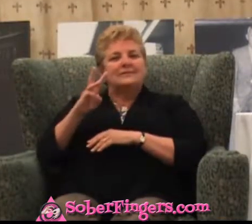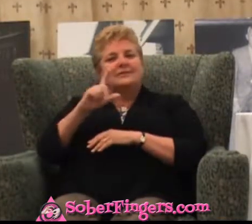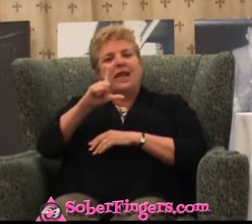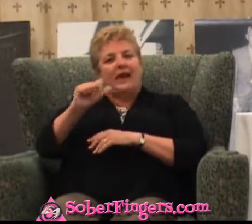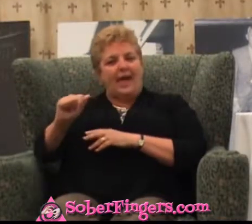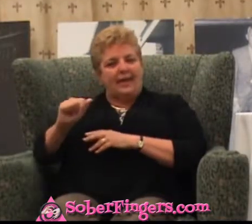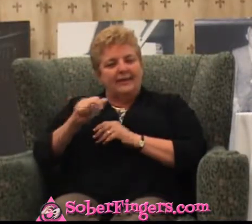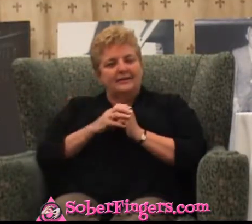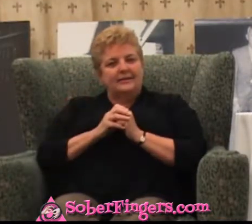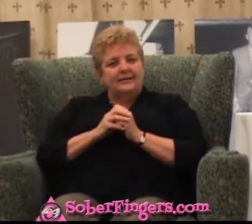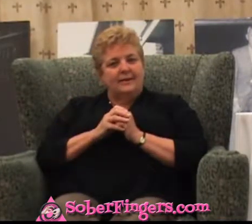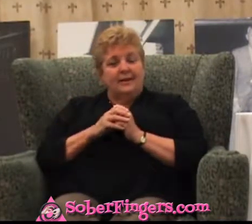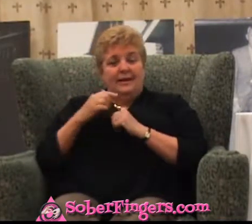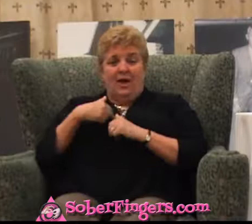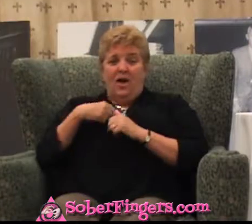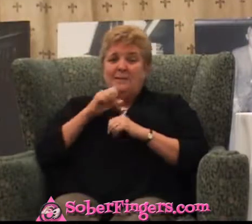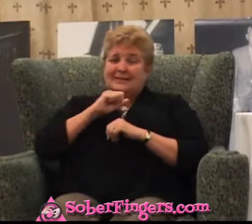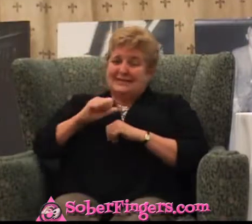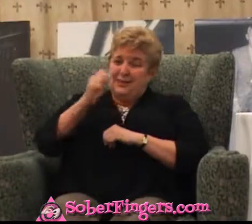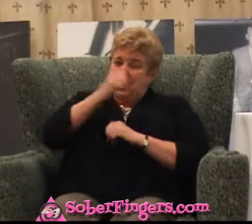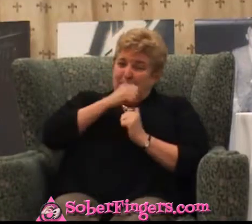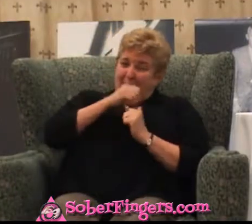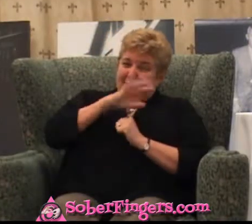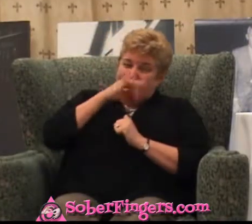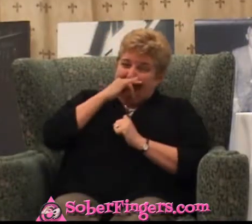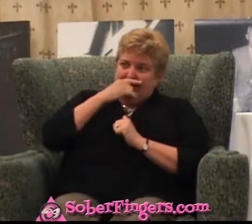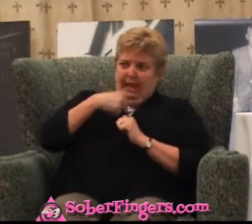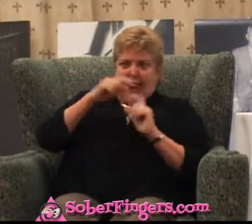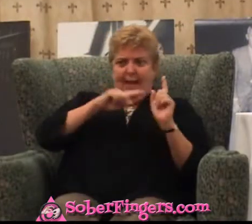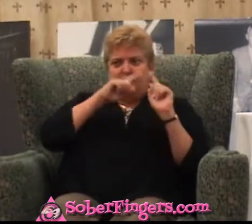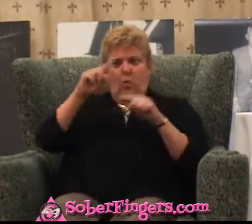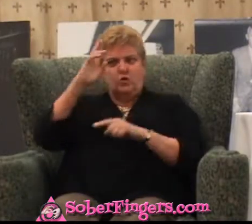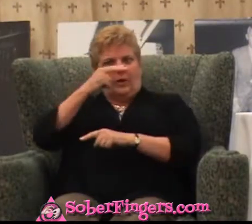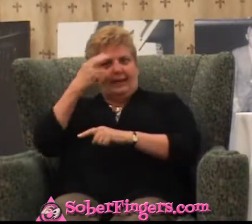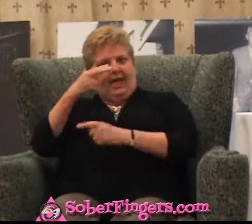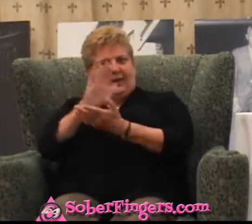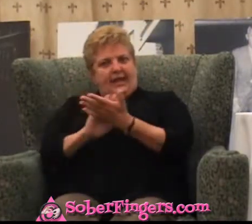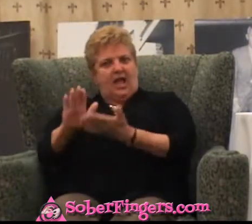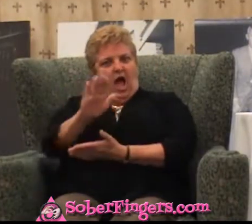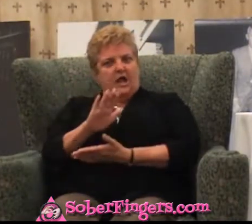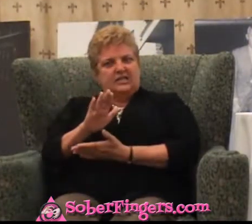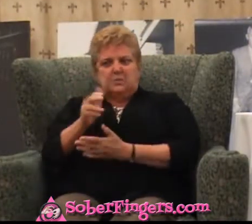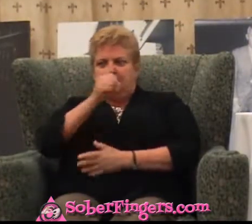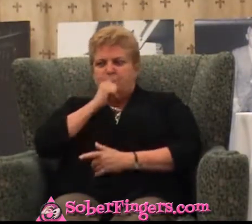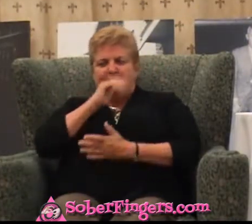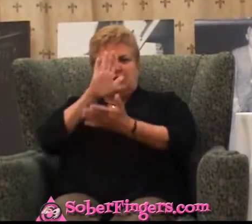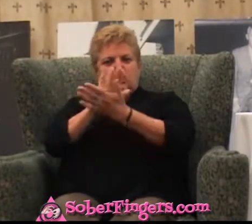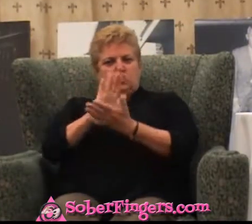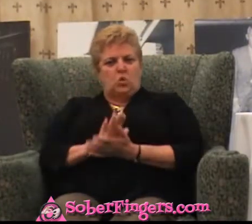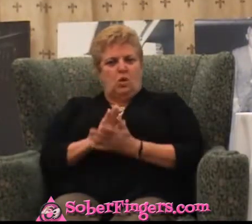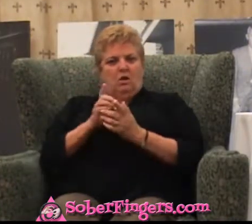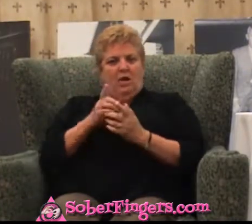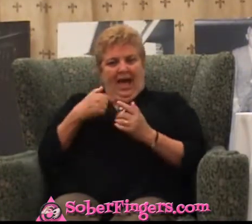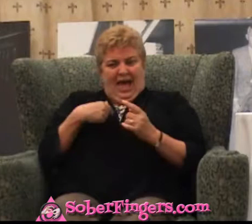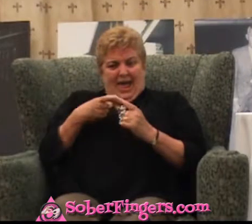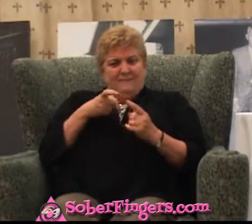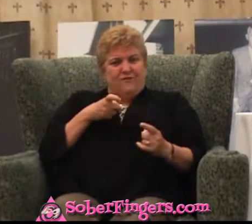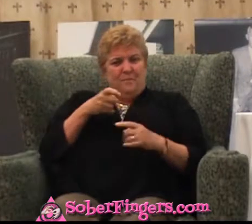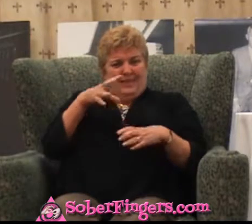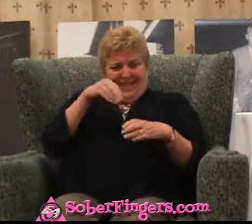a Southern Baptist kid, and I'm going to this Catholic college private school from the inner city on a full academic scholarship.